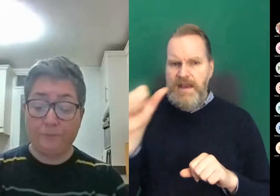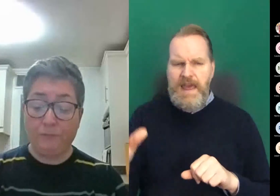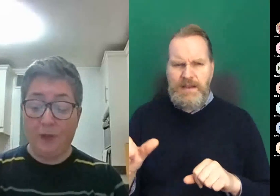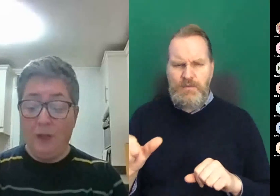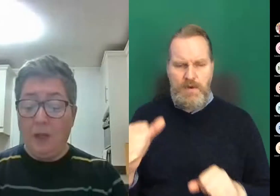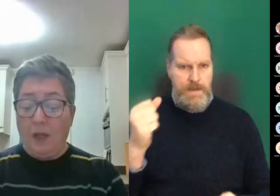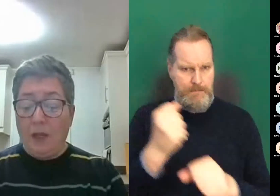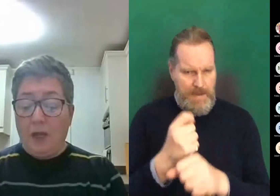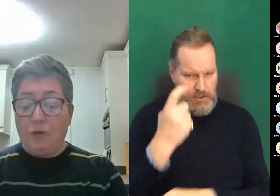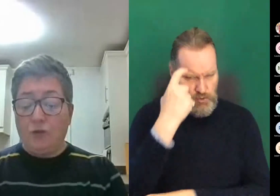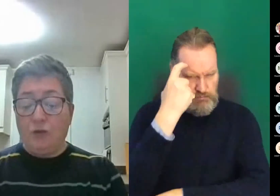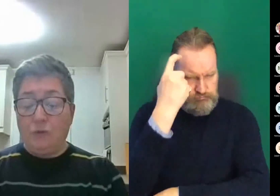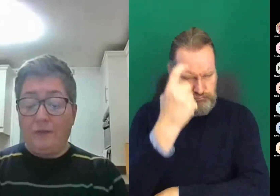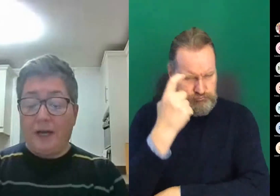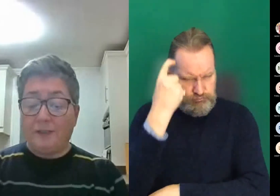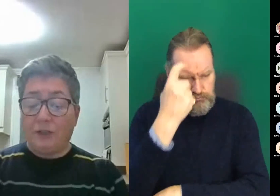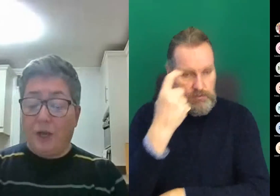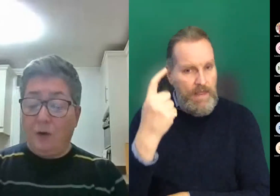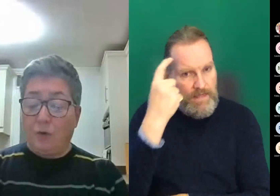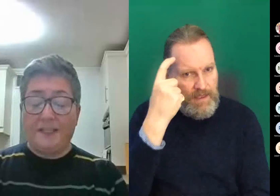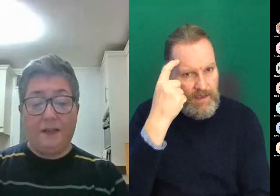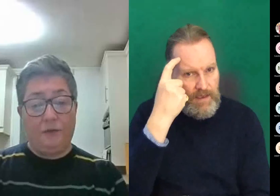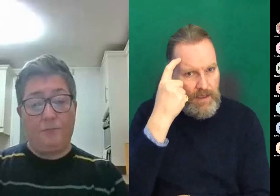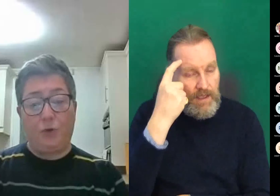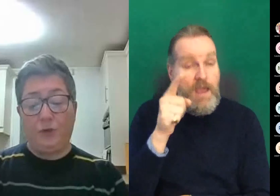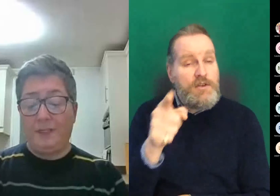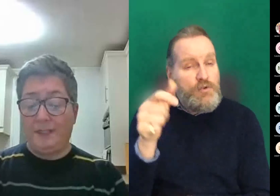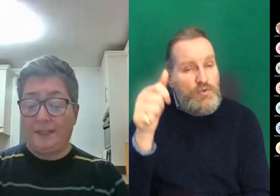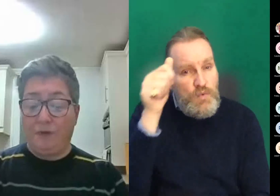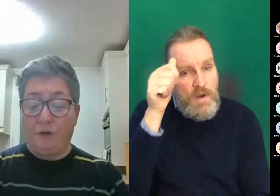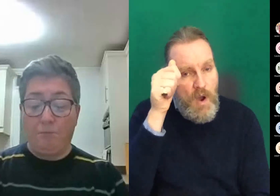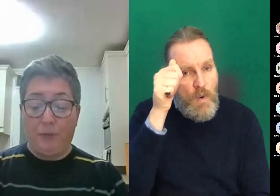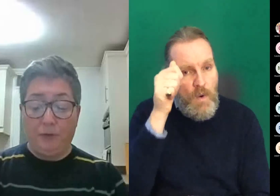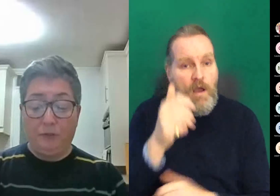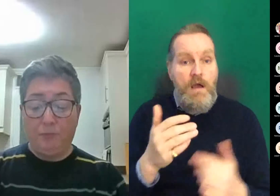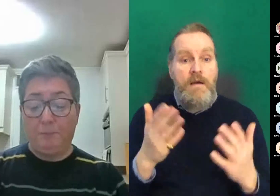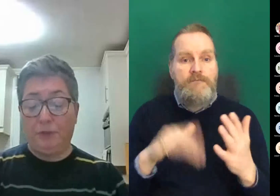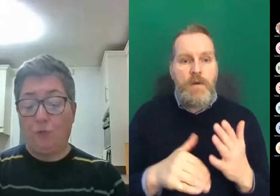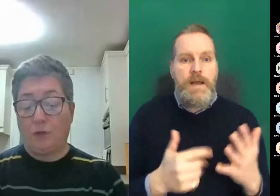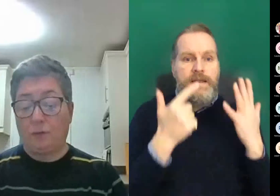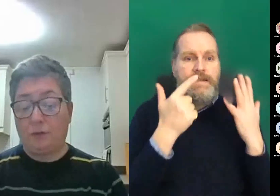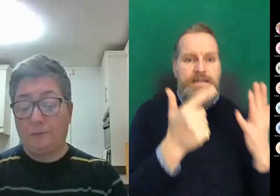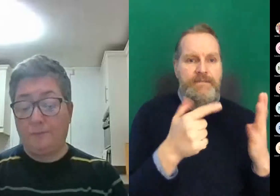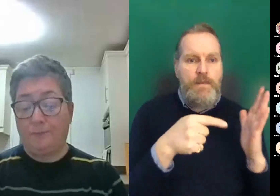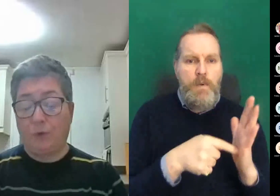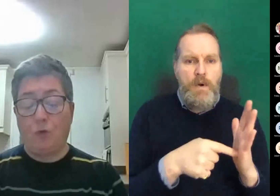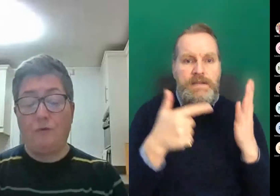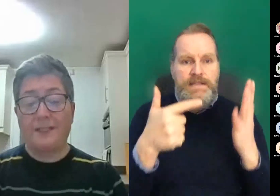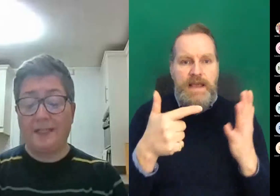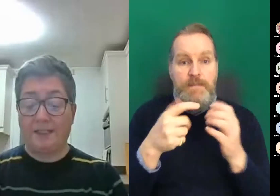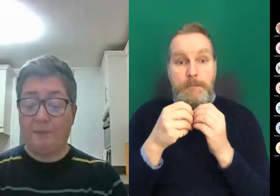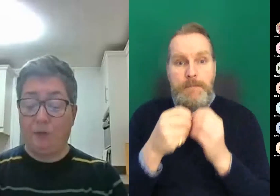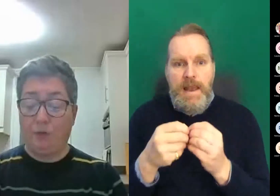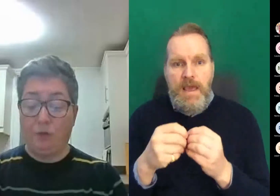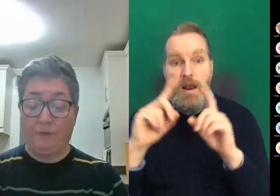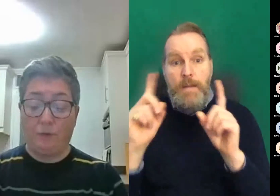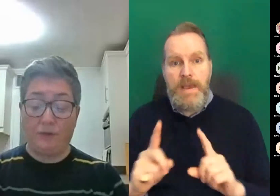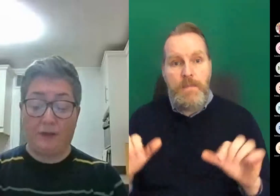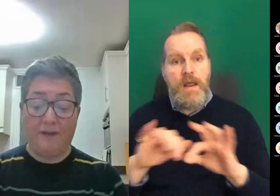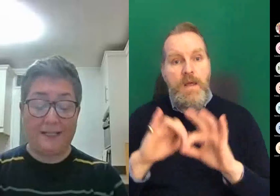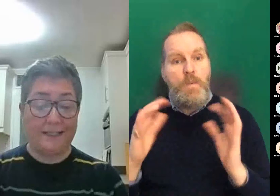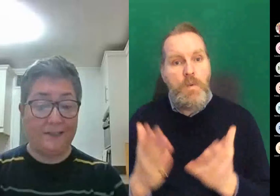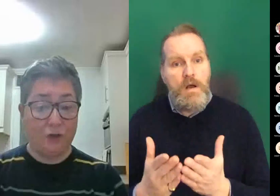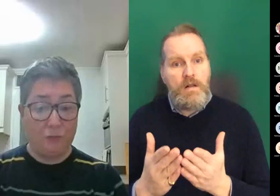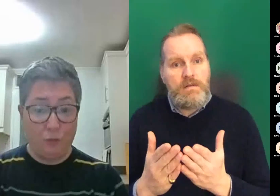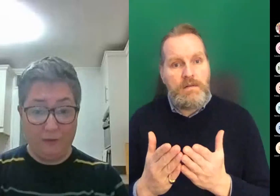think. Do you know that out of 7.7 billion people in the world, over 6 million